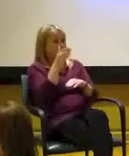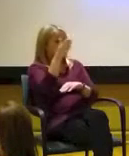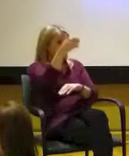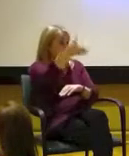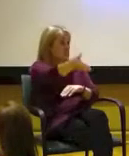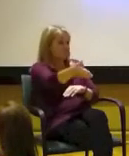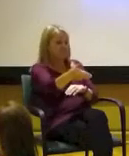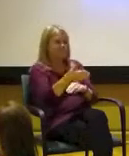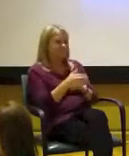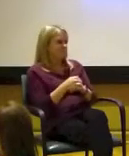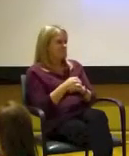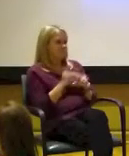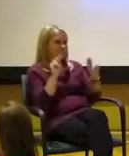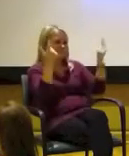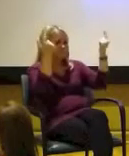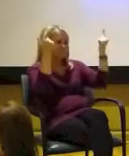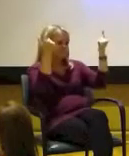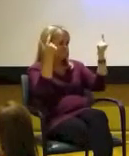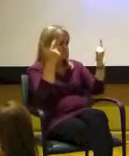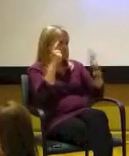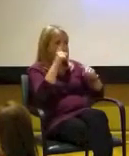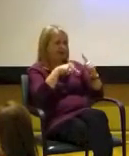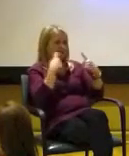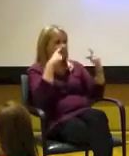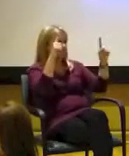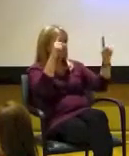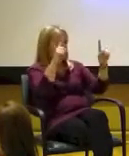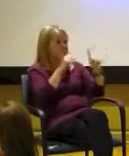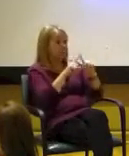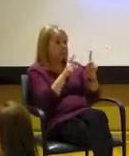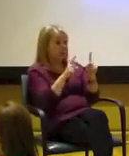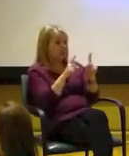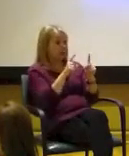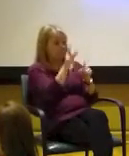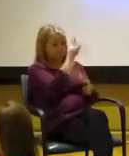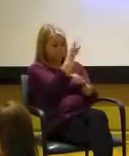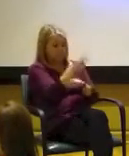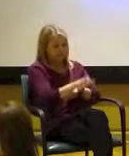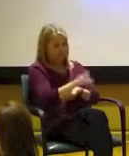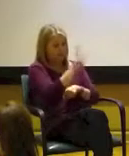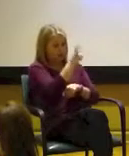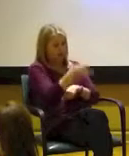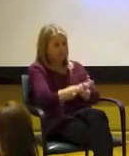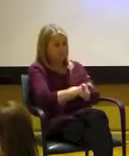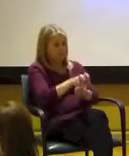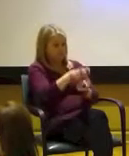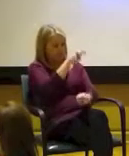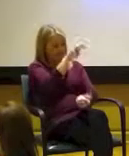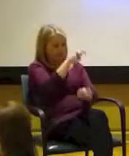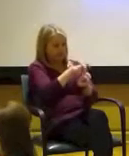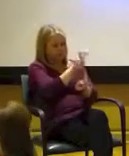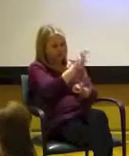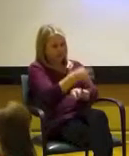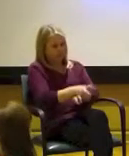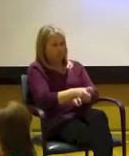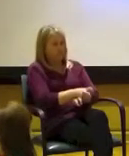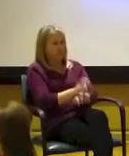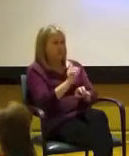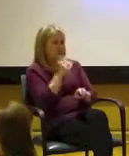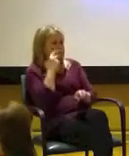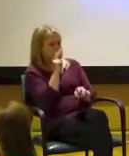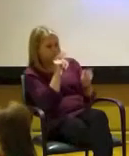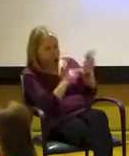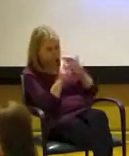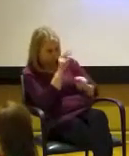just doesn't seem to be as effective. But a progressively curving spine is one of those things we watch